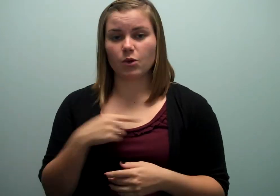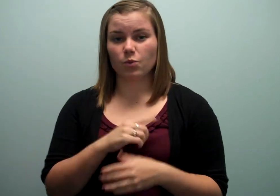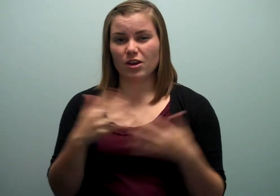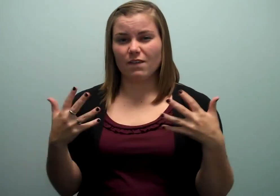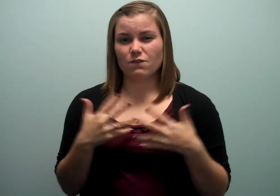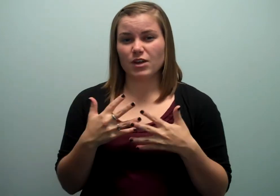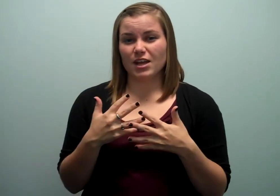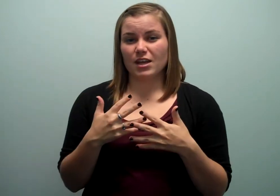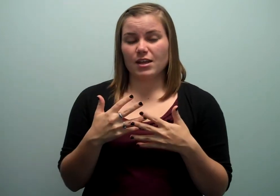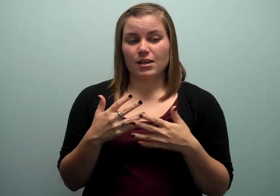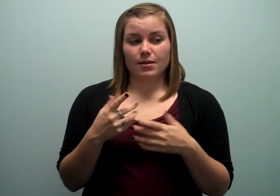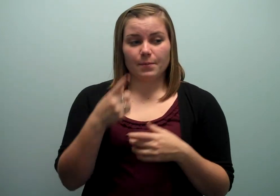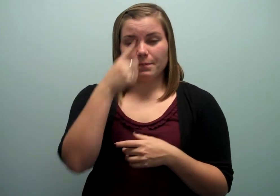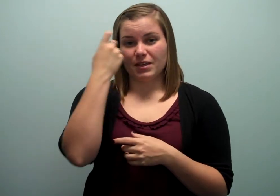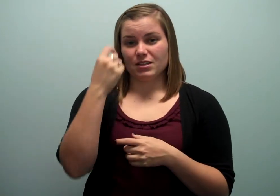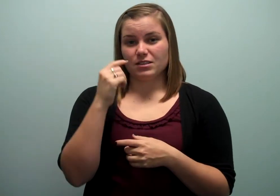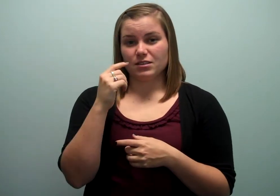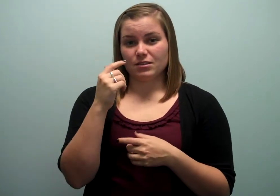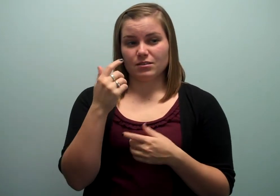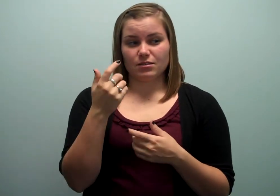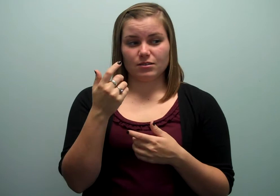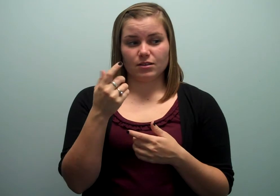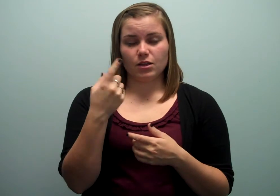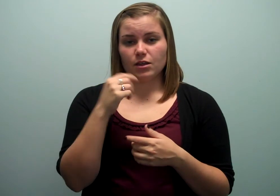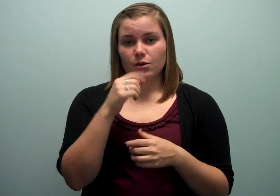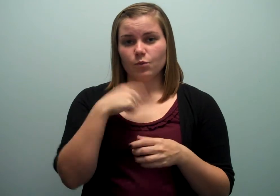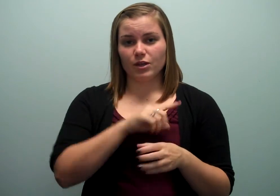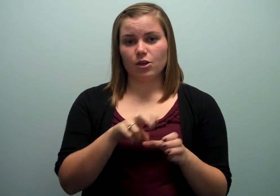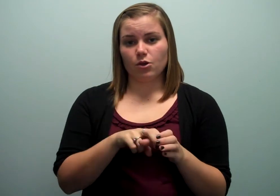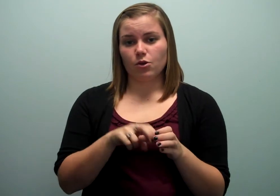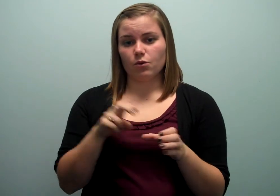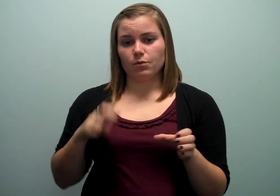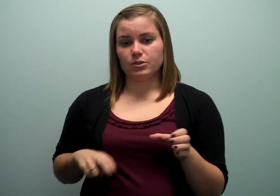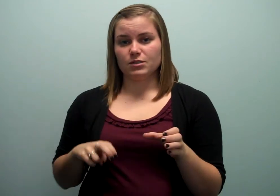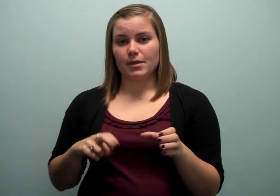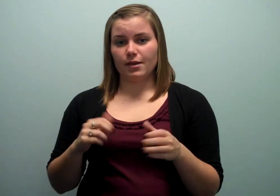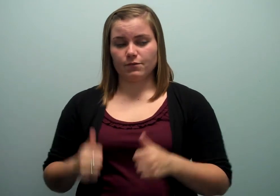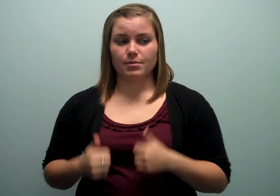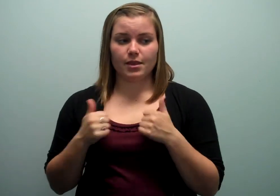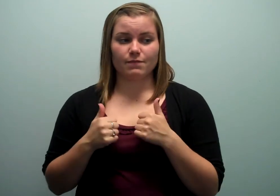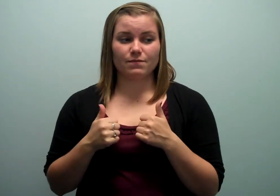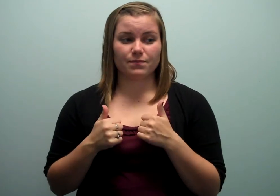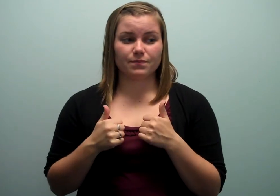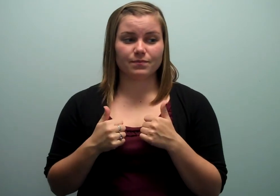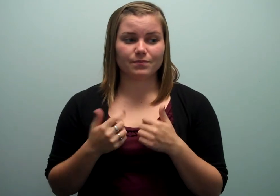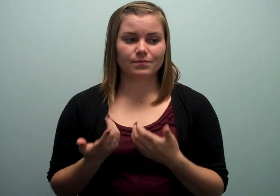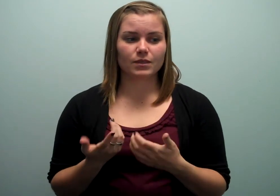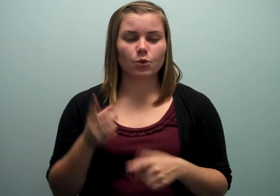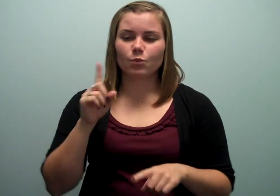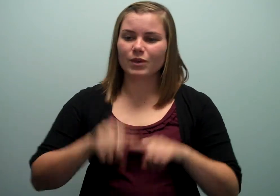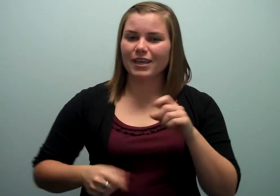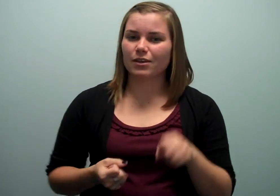way because of our fears. Well, sad to say, it's not possible to do away with fear